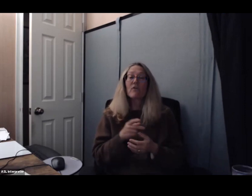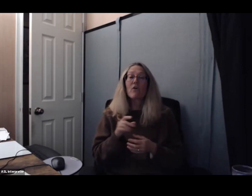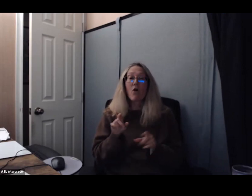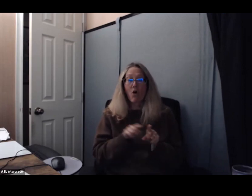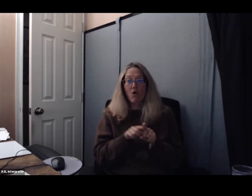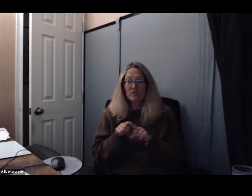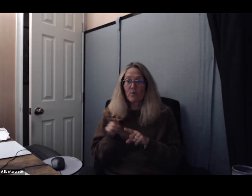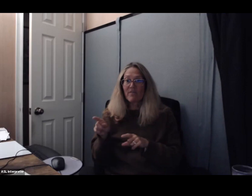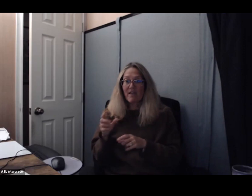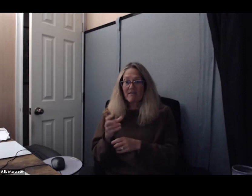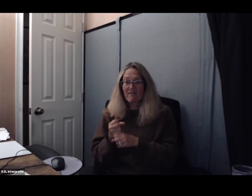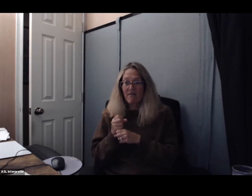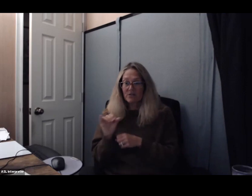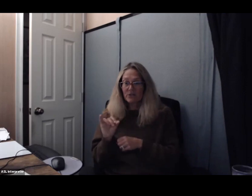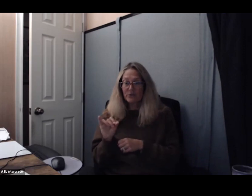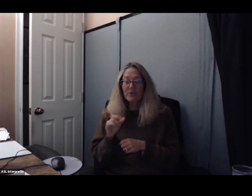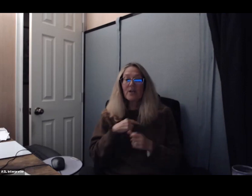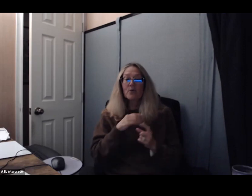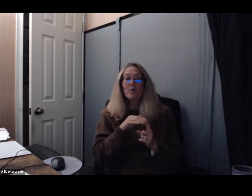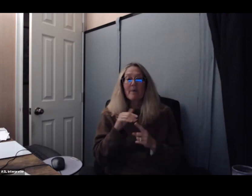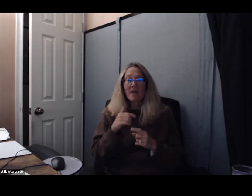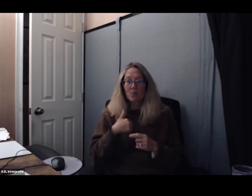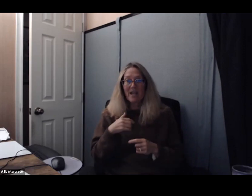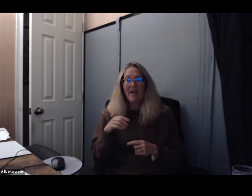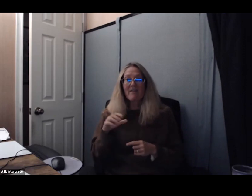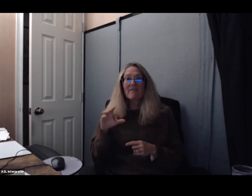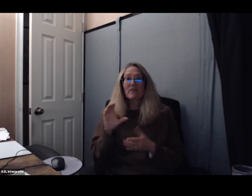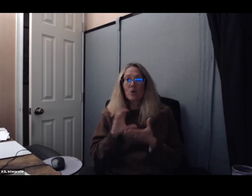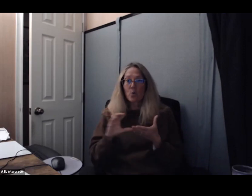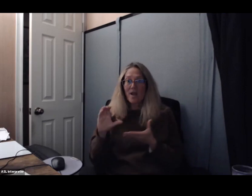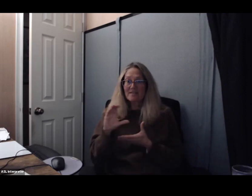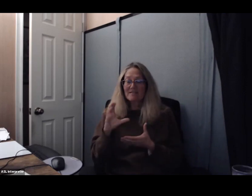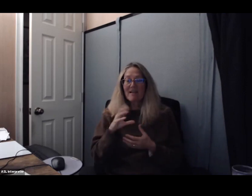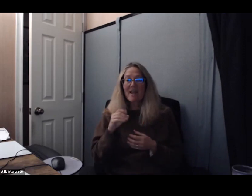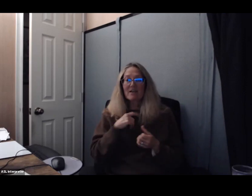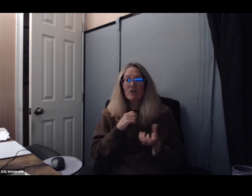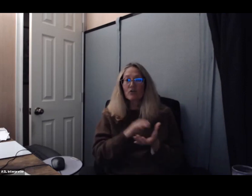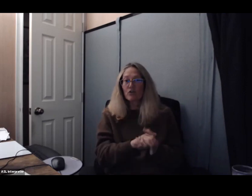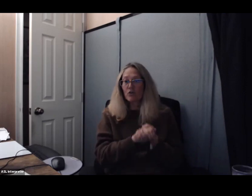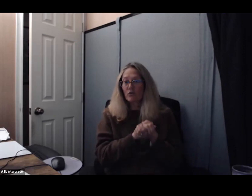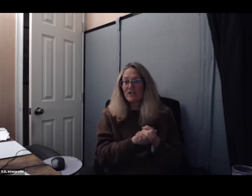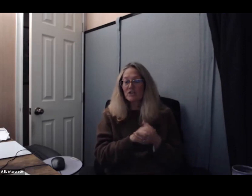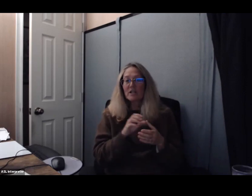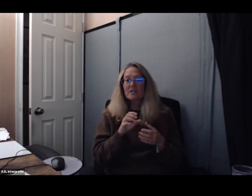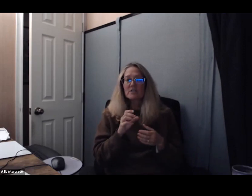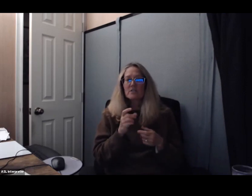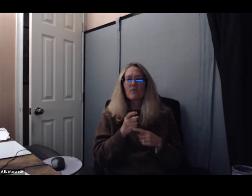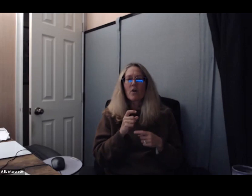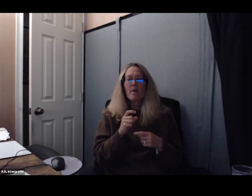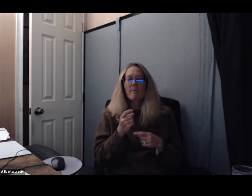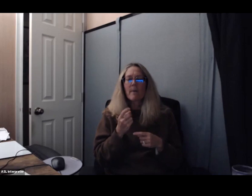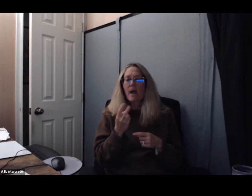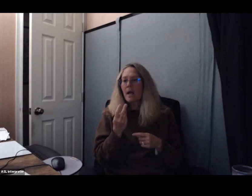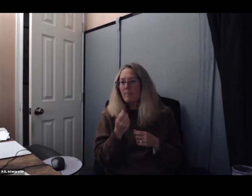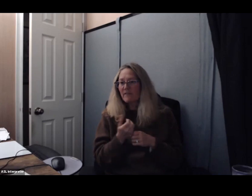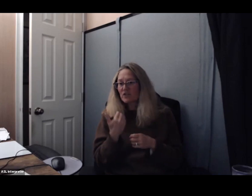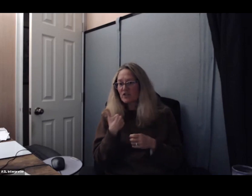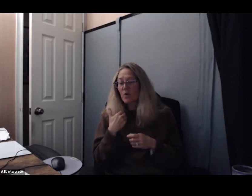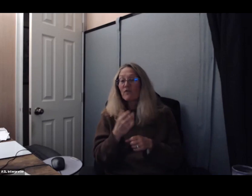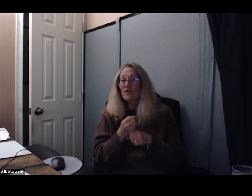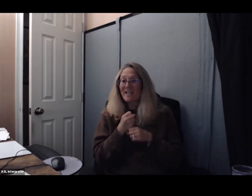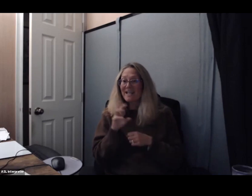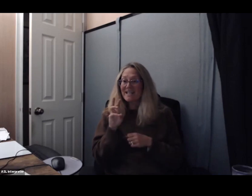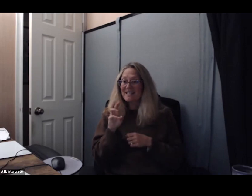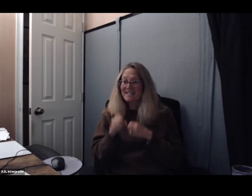So, just a reminder that we do have La Cuesta, and congratulations from a couple of years ago for getting that